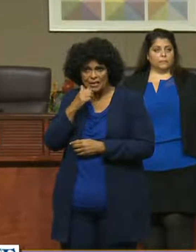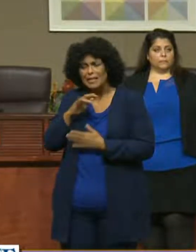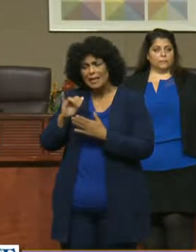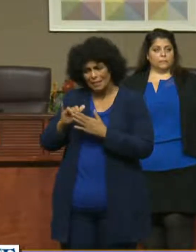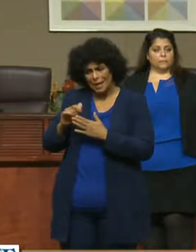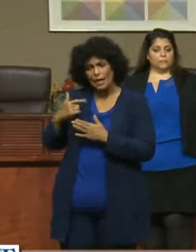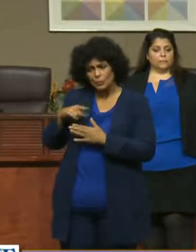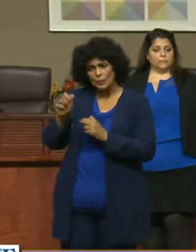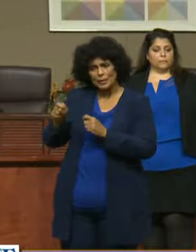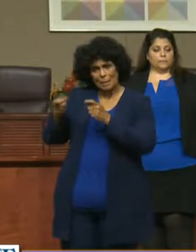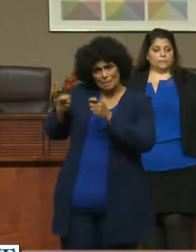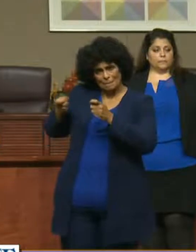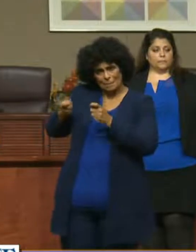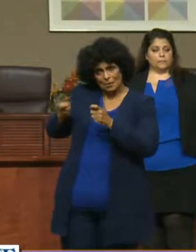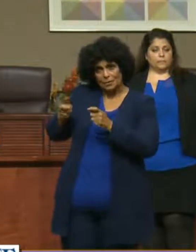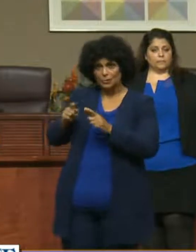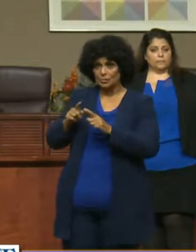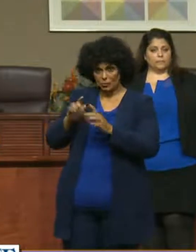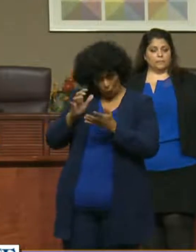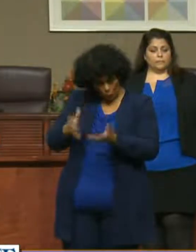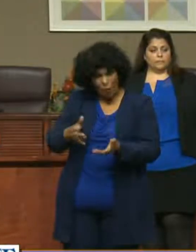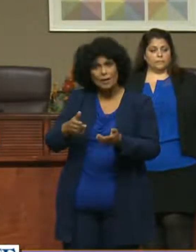to.